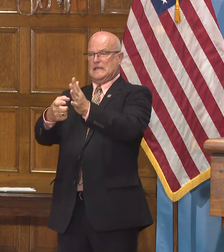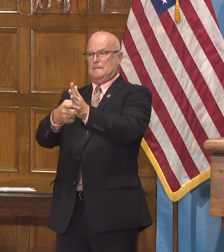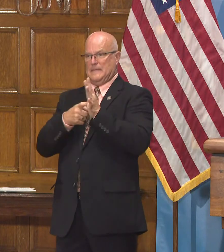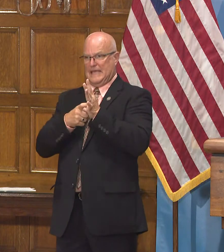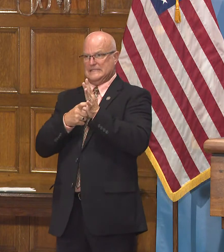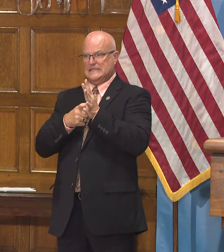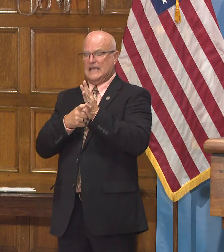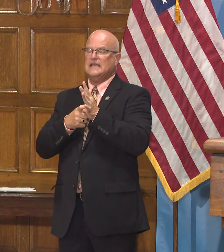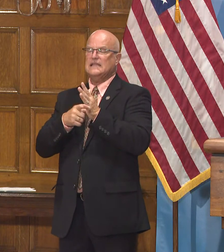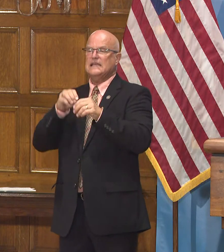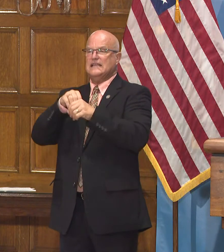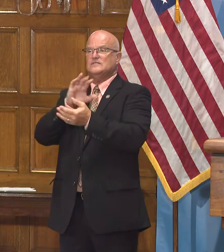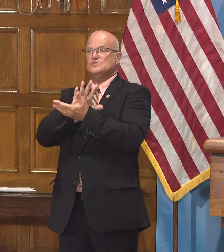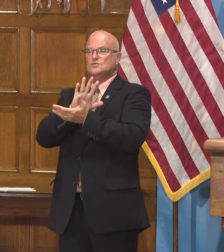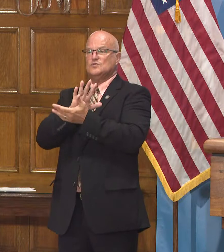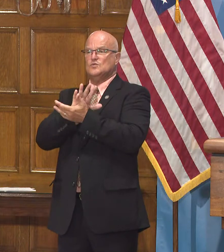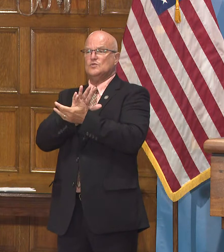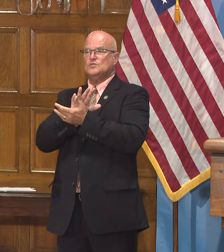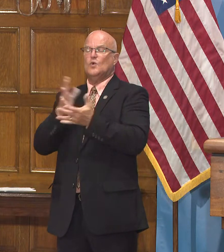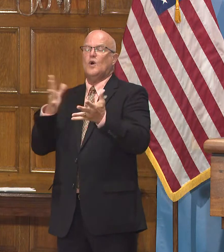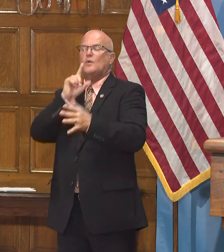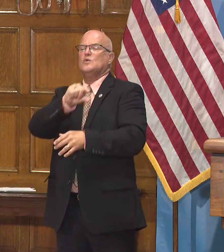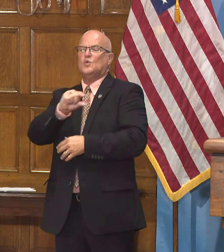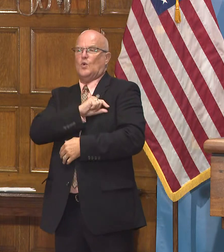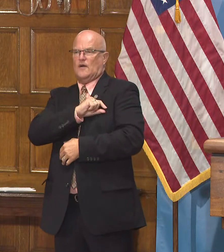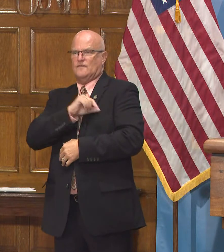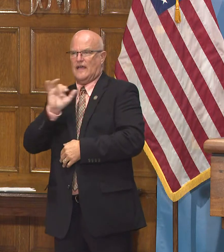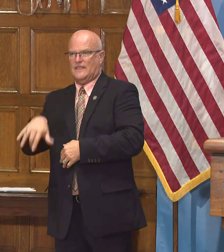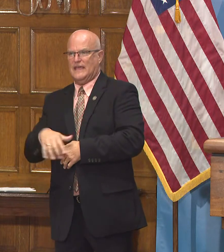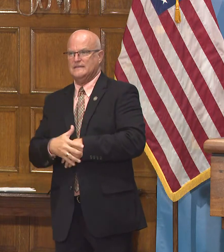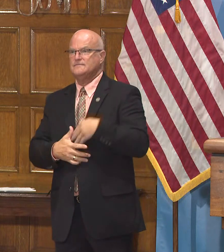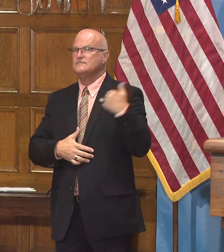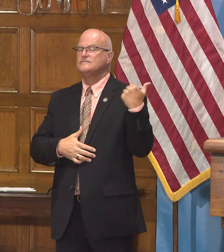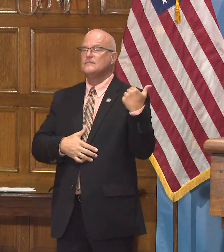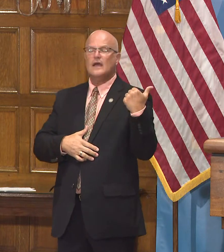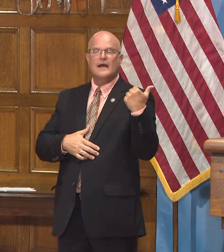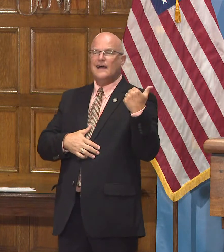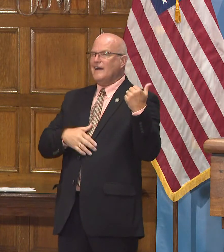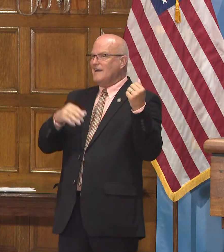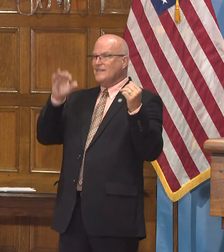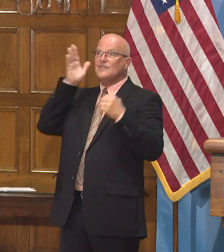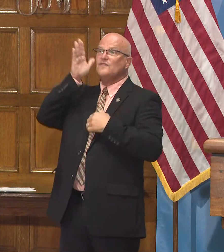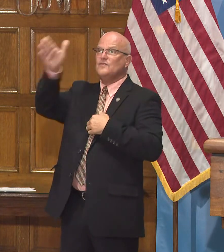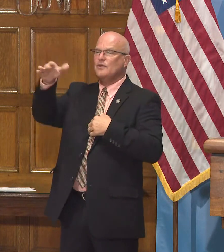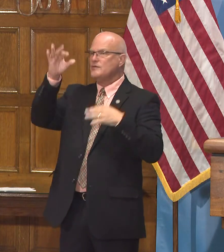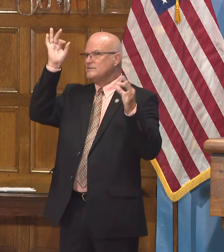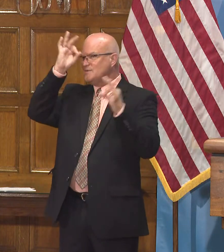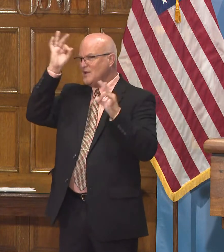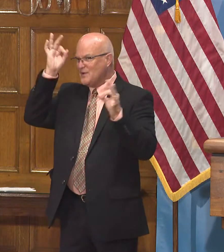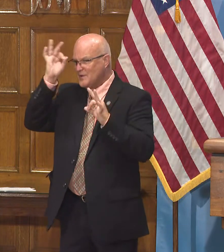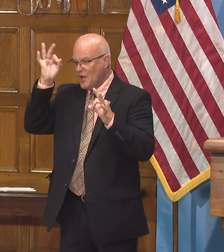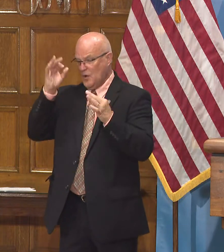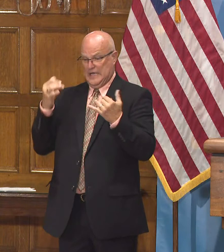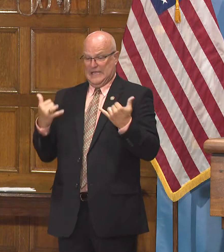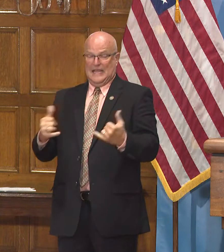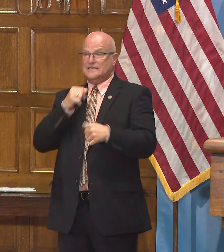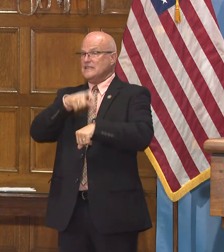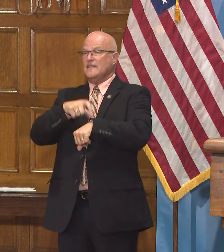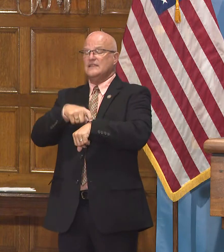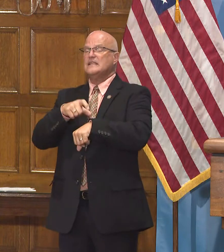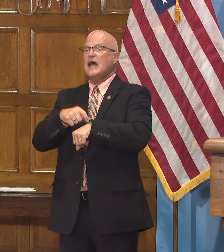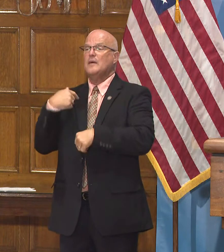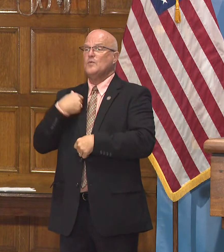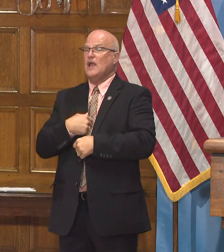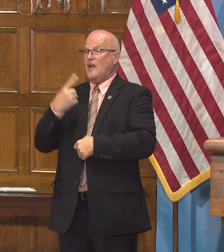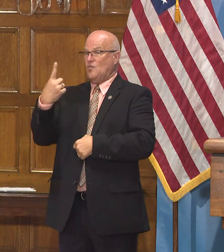get worse, and if so, when? What would qualify that, I guess? Nobody knows the future. Now is not the time. We only